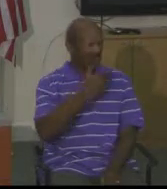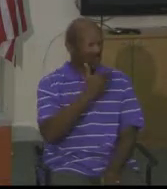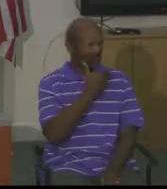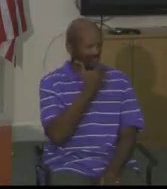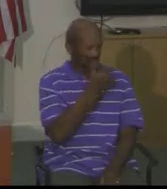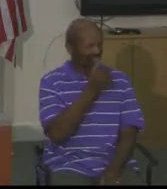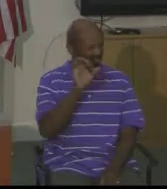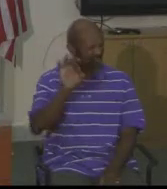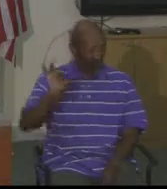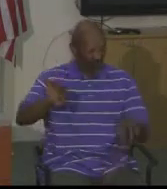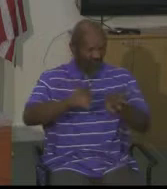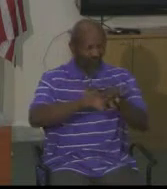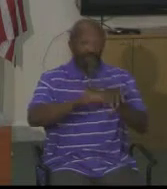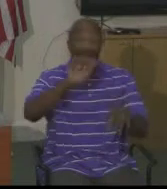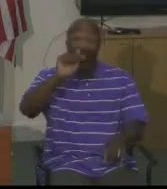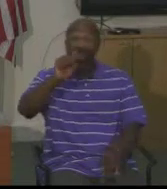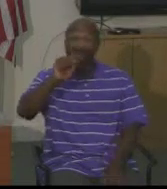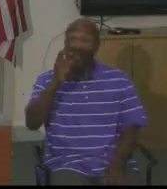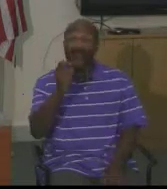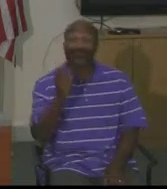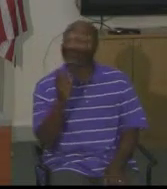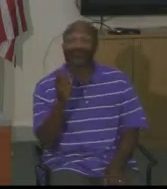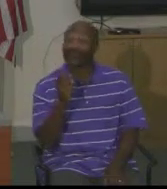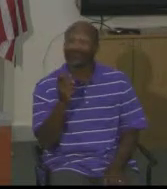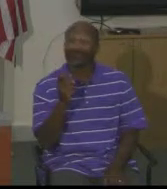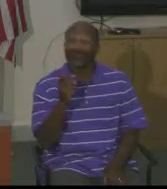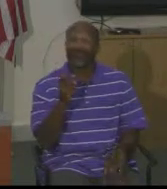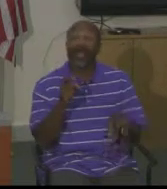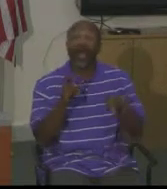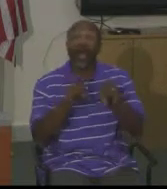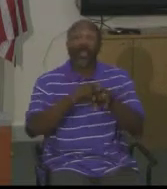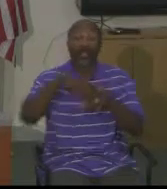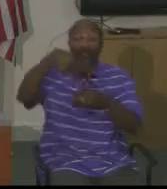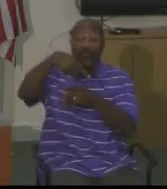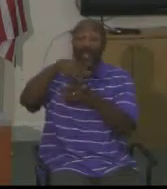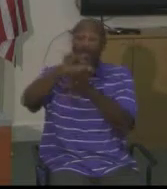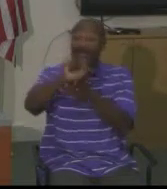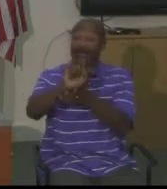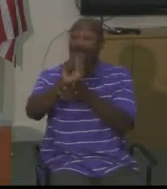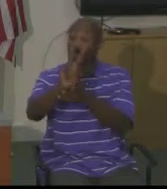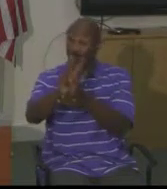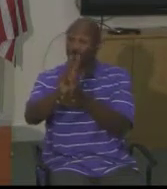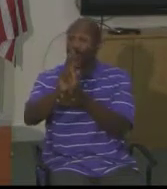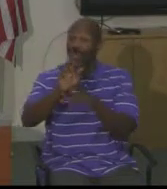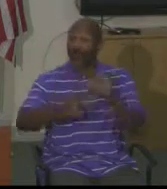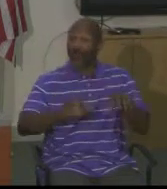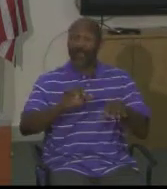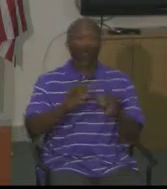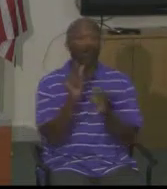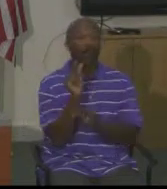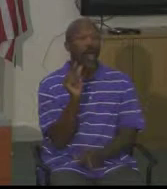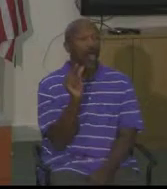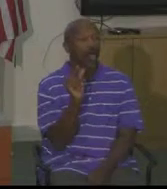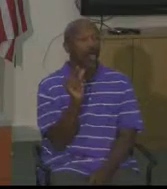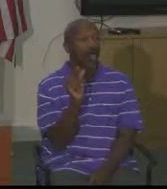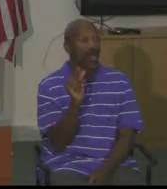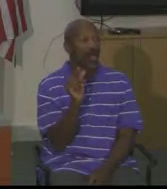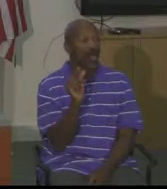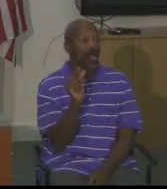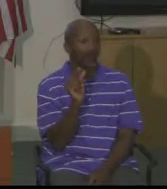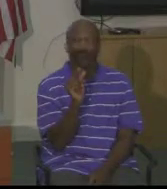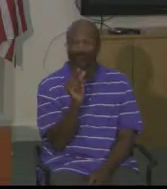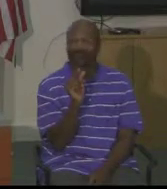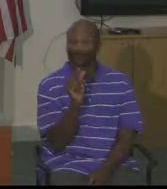connector. ATX keyboards, also referred to as PS2 keyboards, are very small.